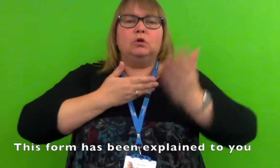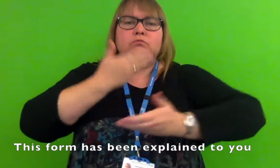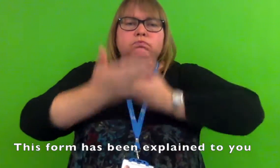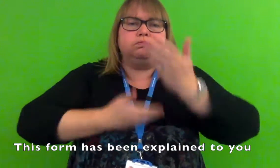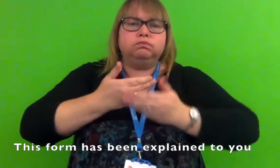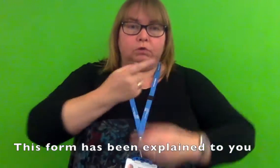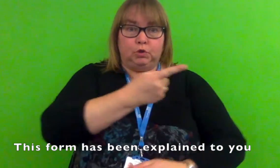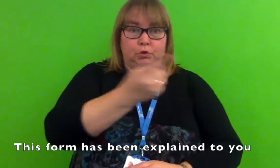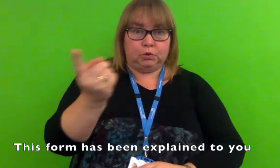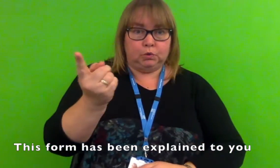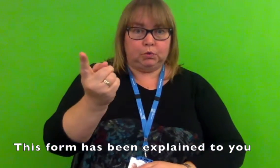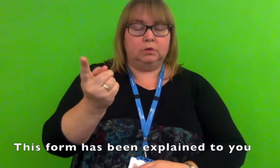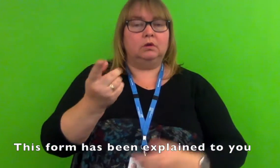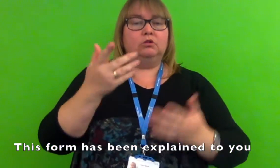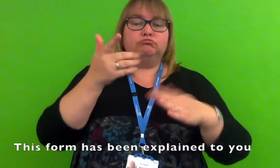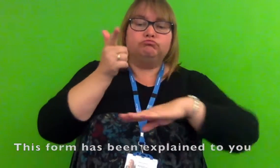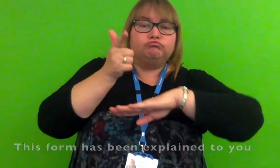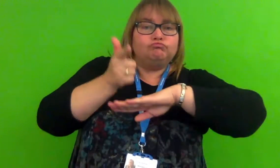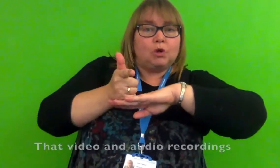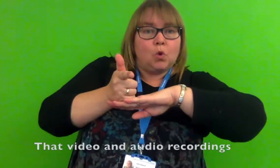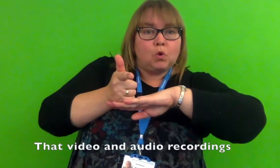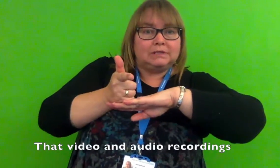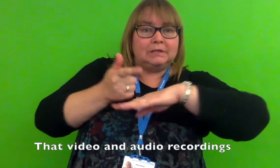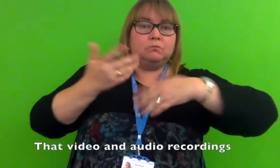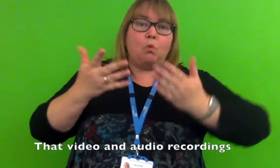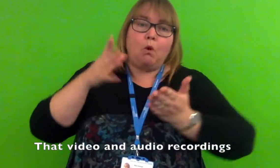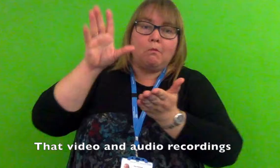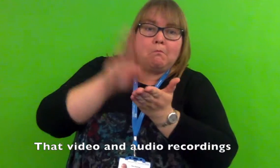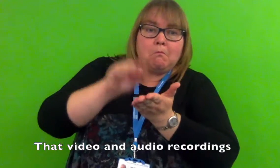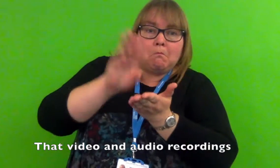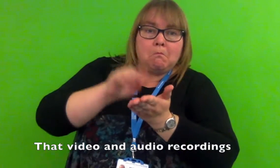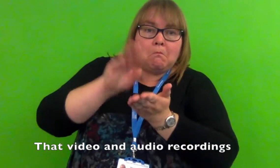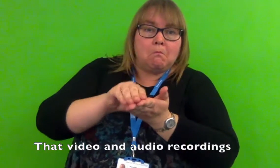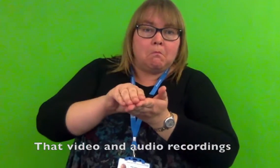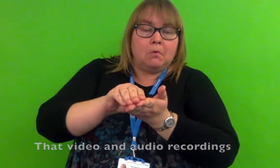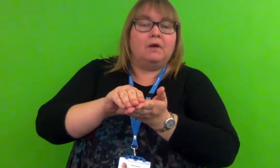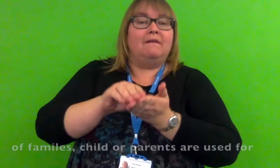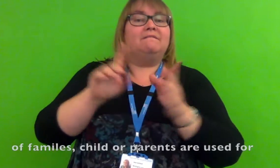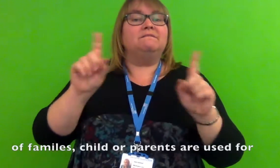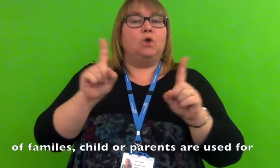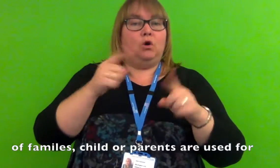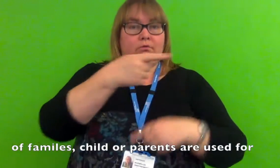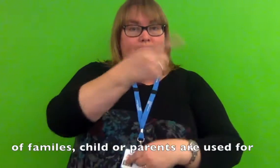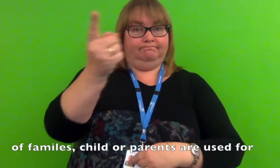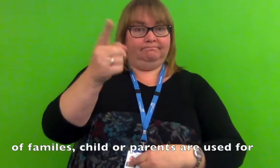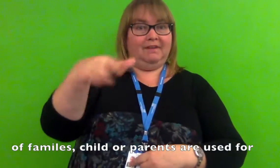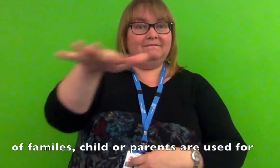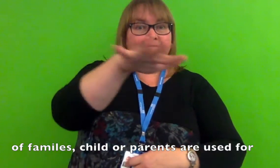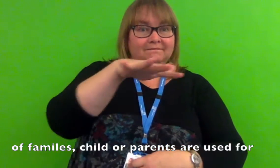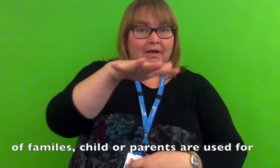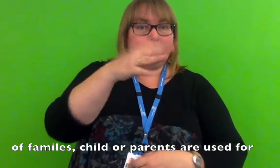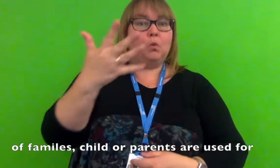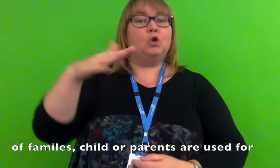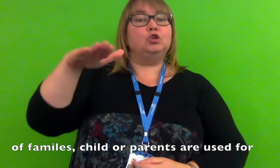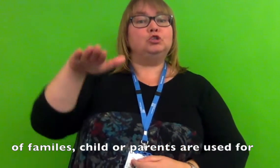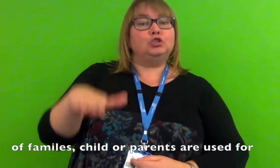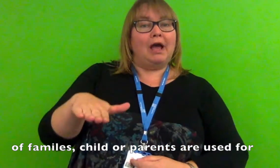This form has been explained to you that video and audio recordings of families, child